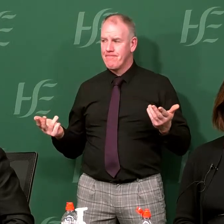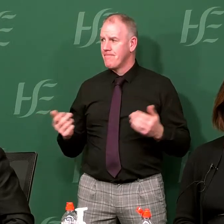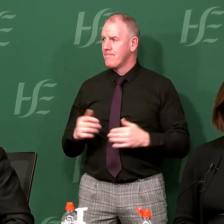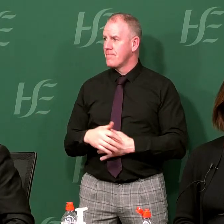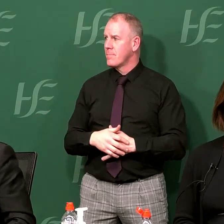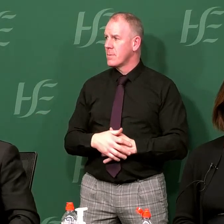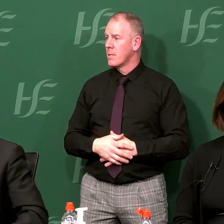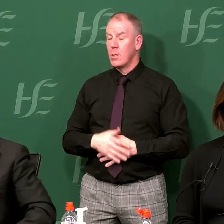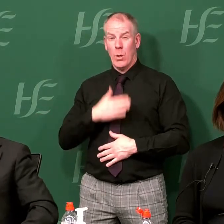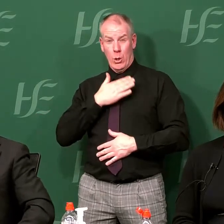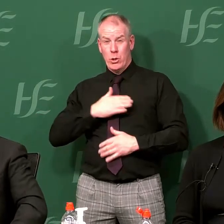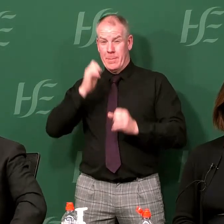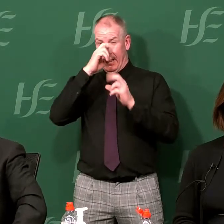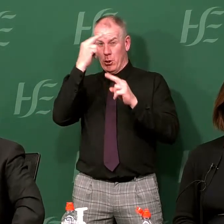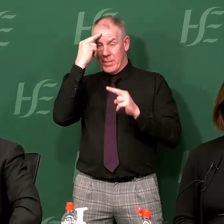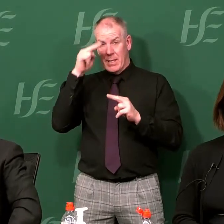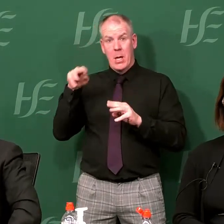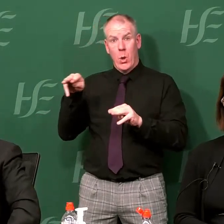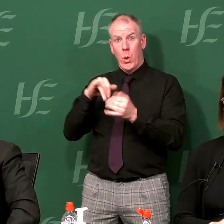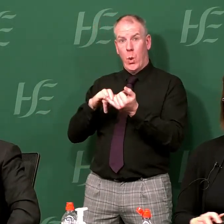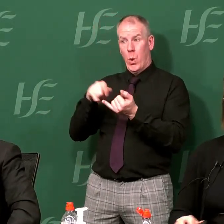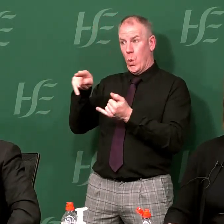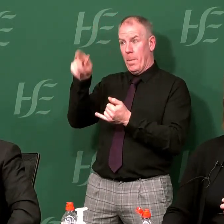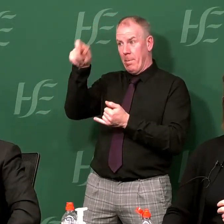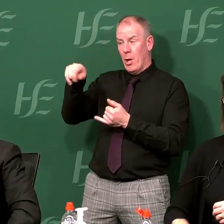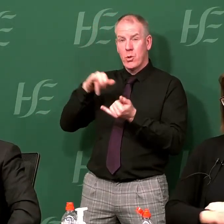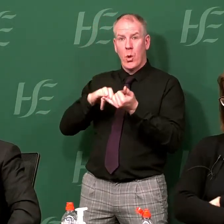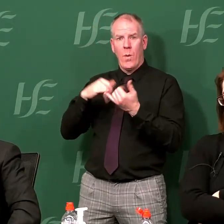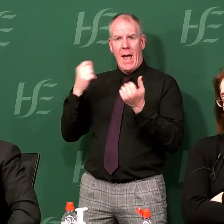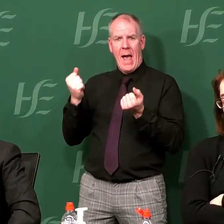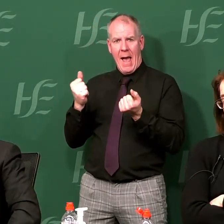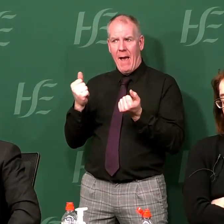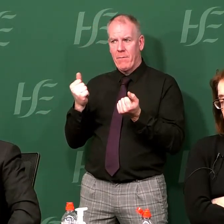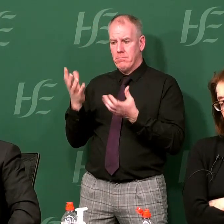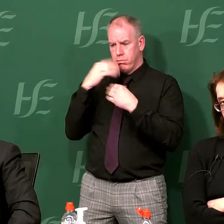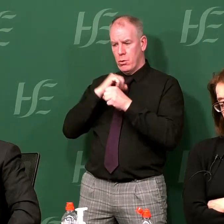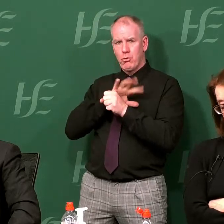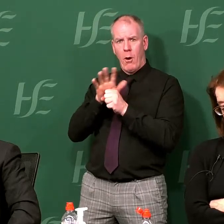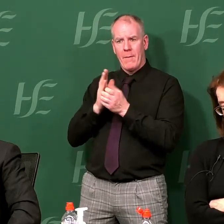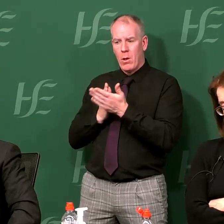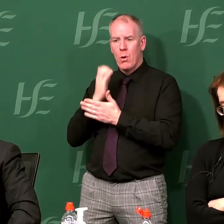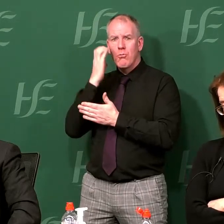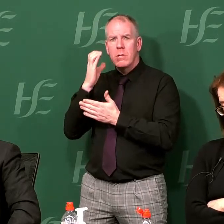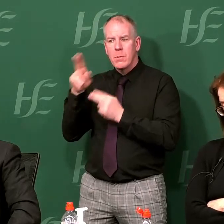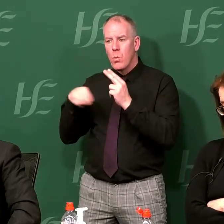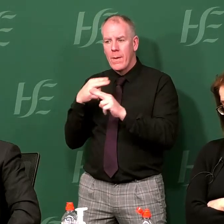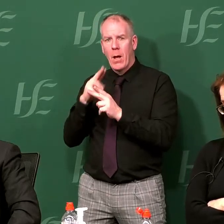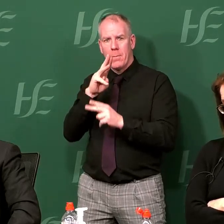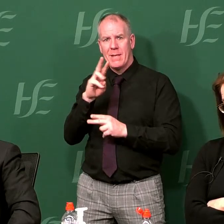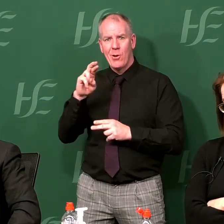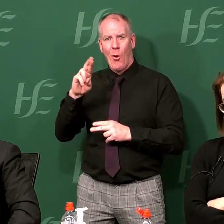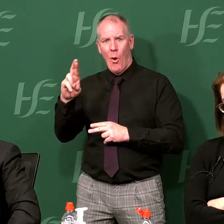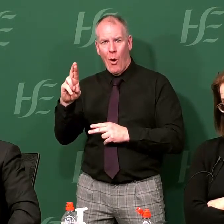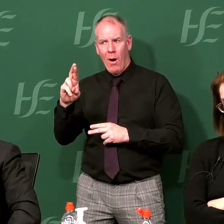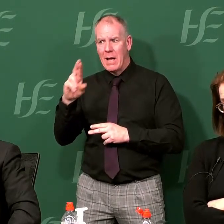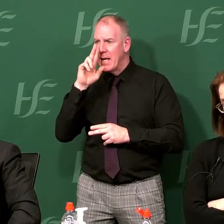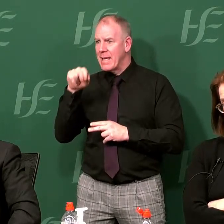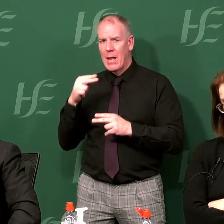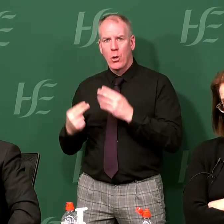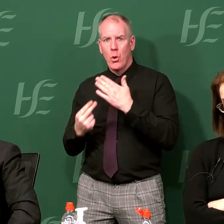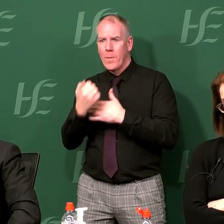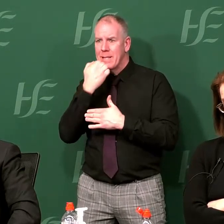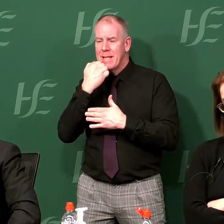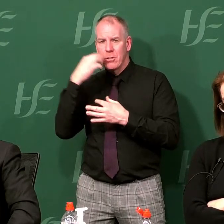so just to be clear then, those people then are really in limbo then, in terms of actually having an up-to-date cert and even being able to travel